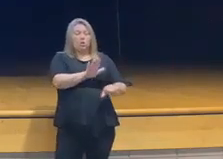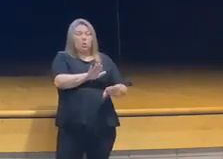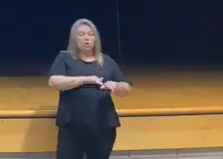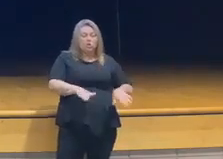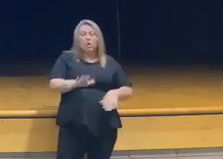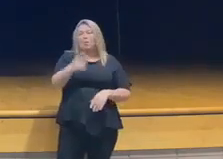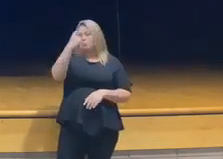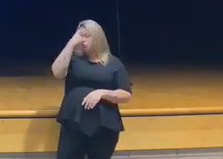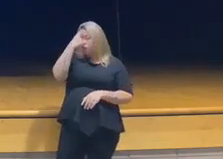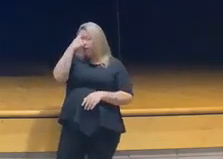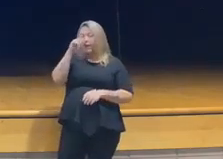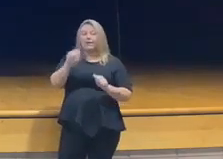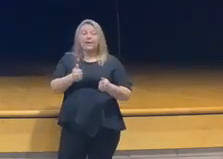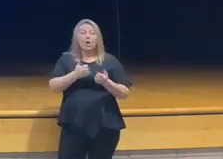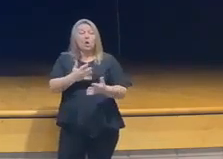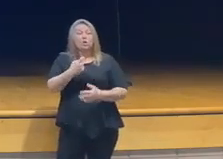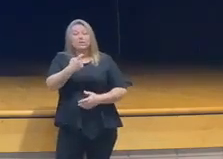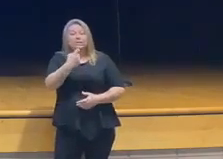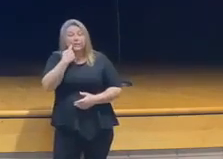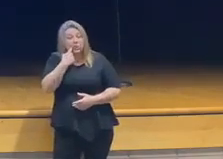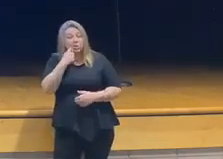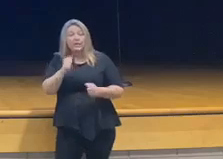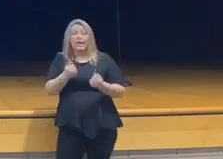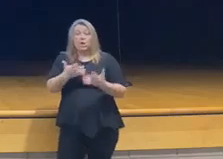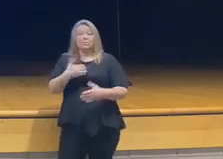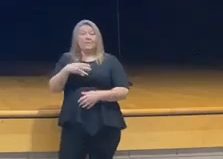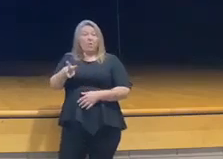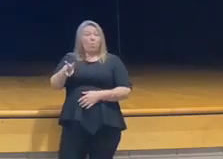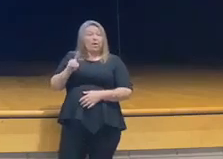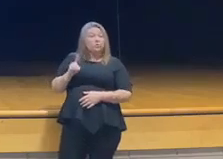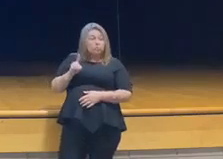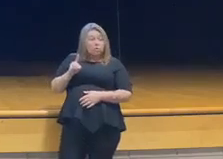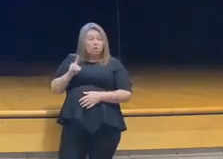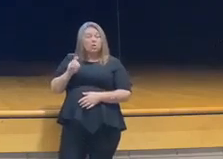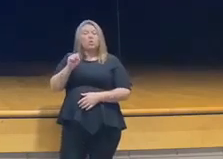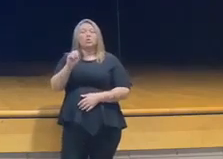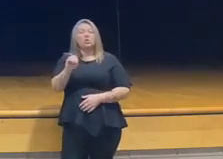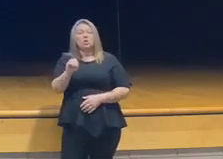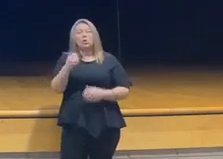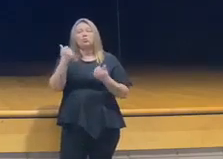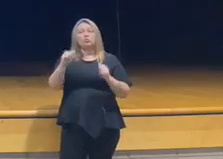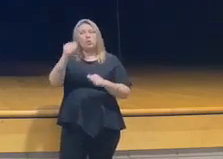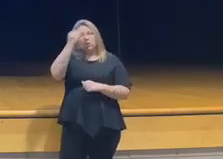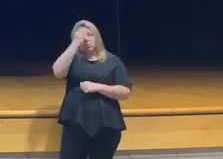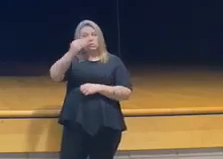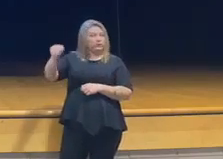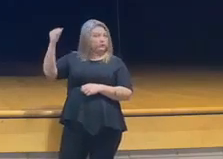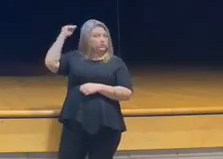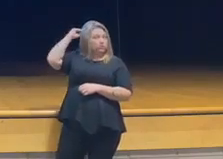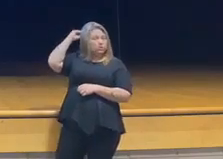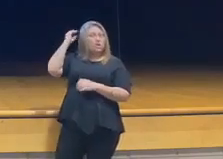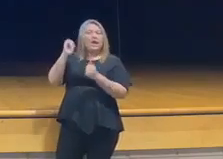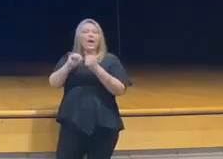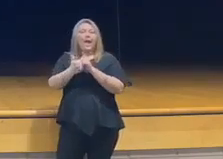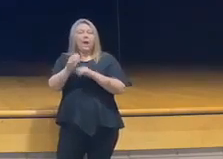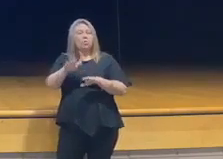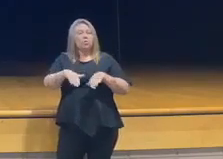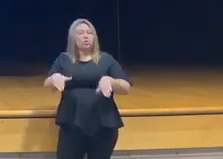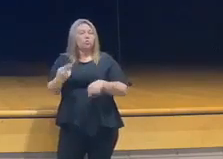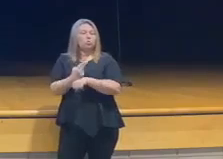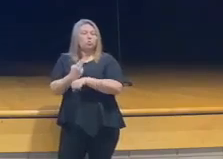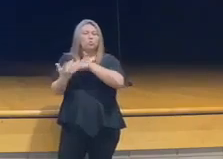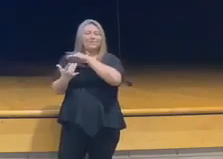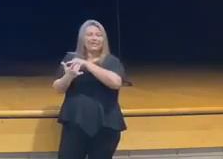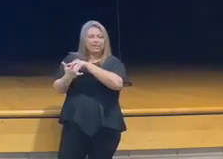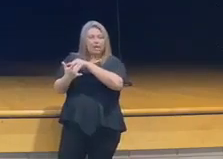can cause addiction that children withdraw from. So I would kind of keep all of these in mind regardless of how your child is using technology.